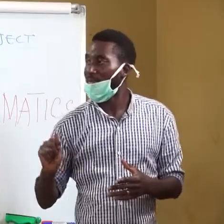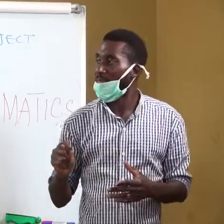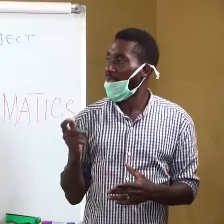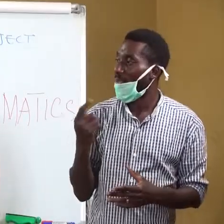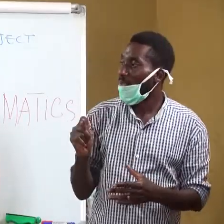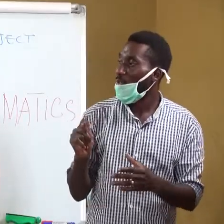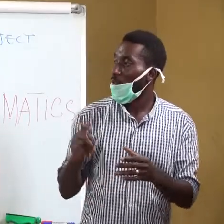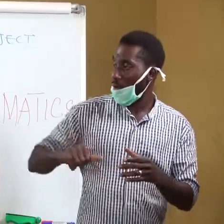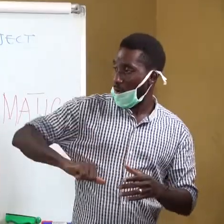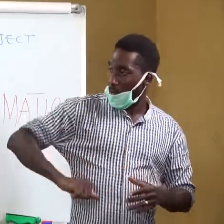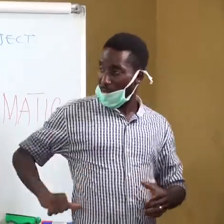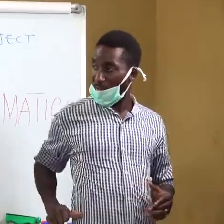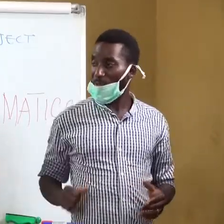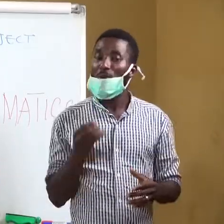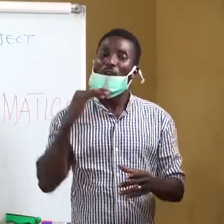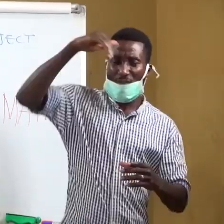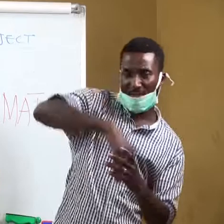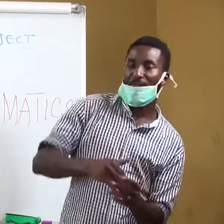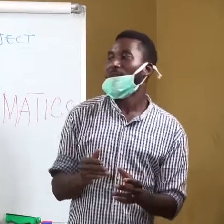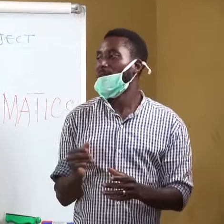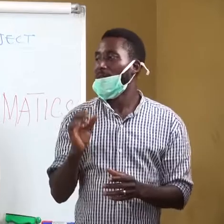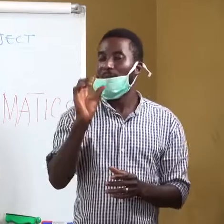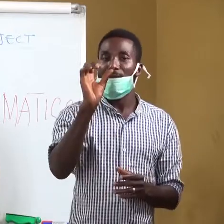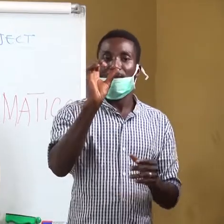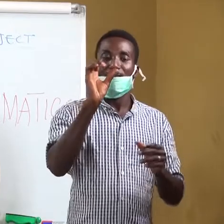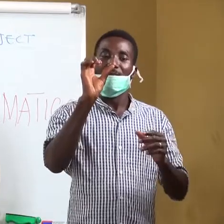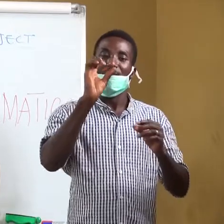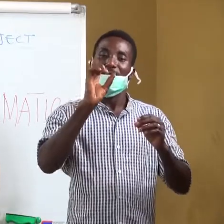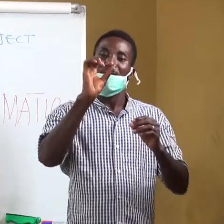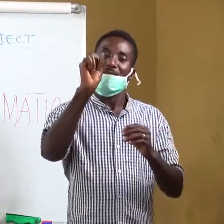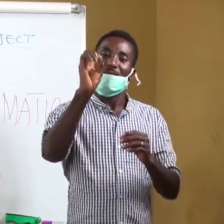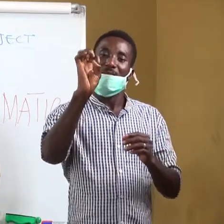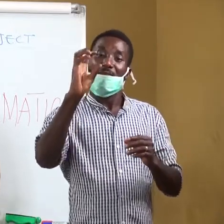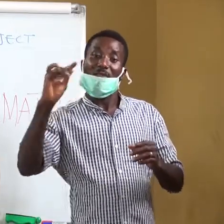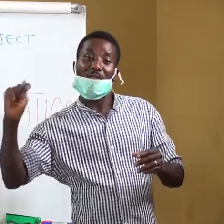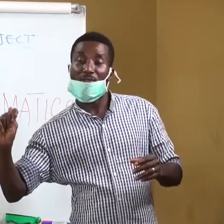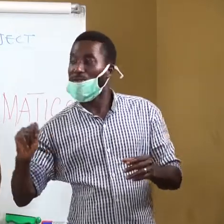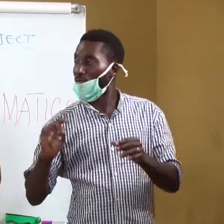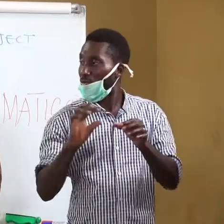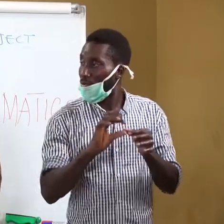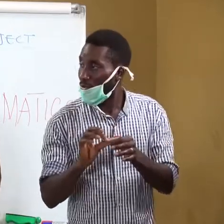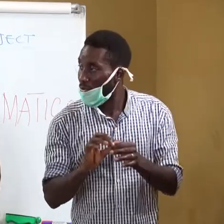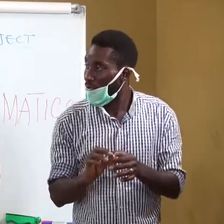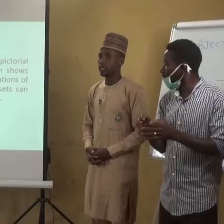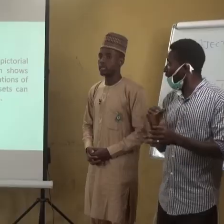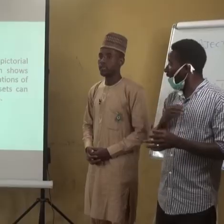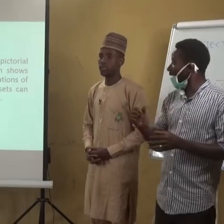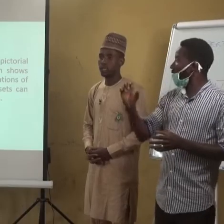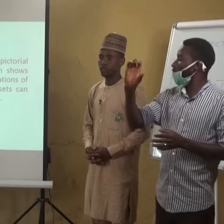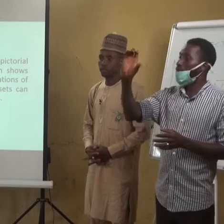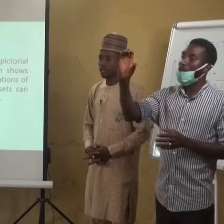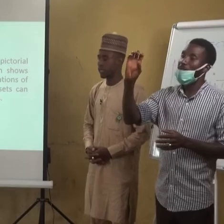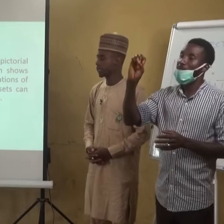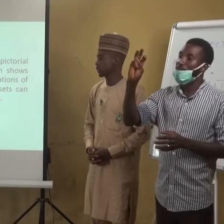intersection, union, and the complementation of a set can easily